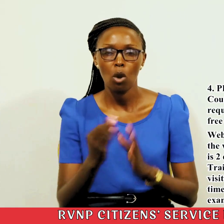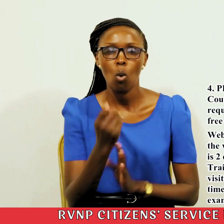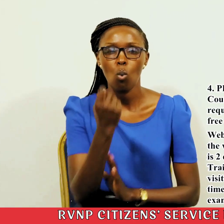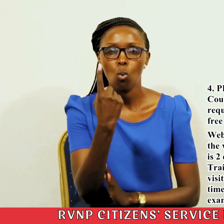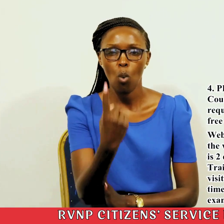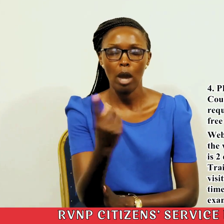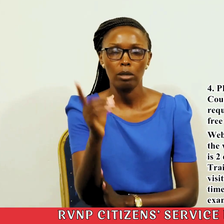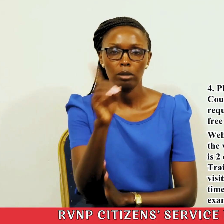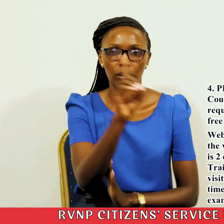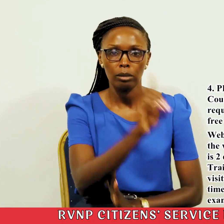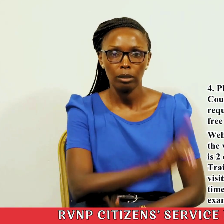day.